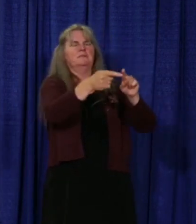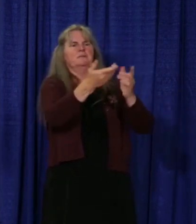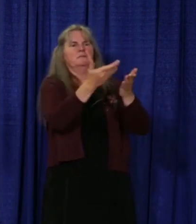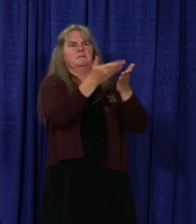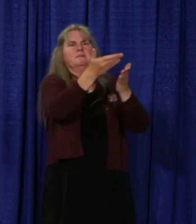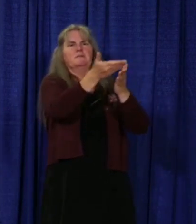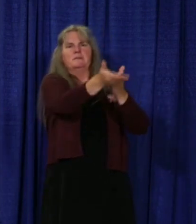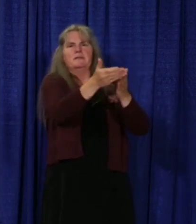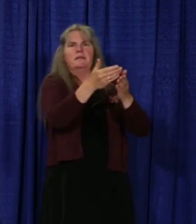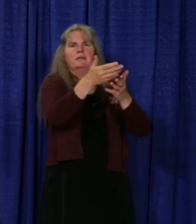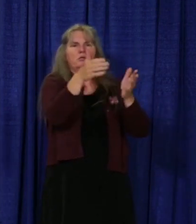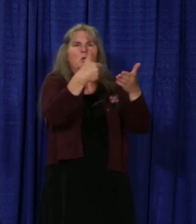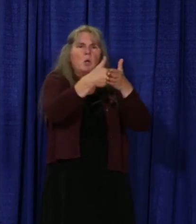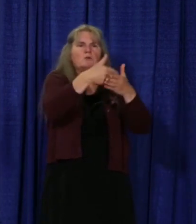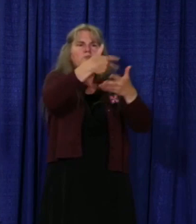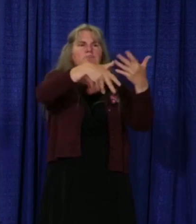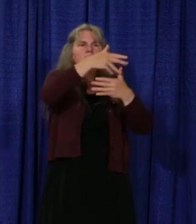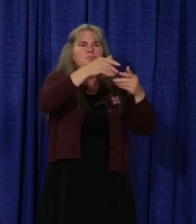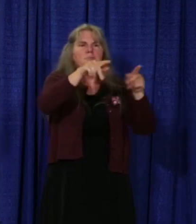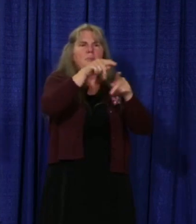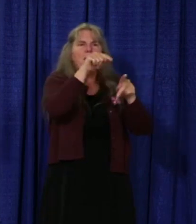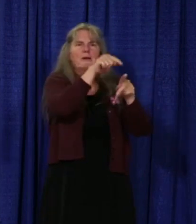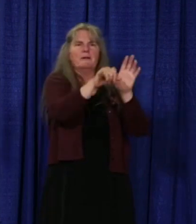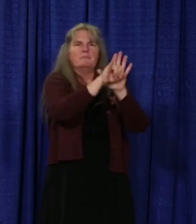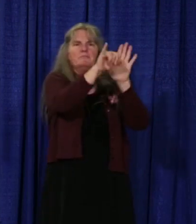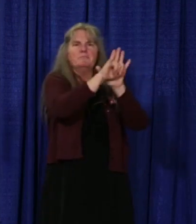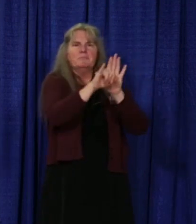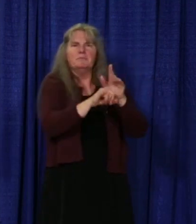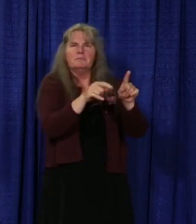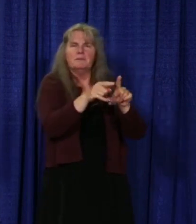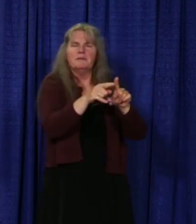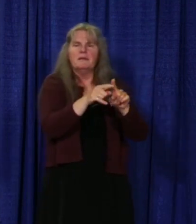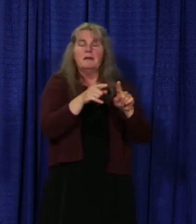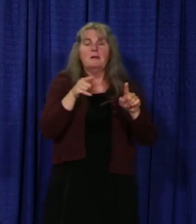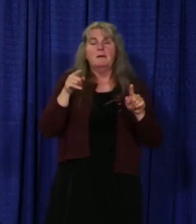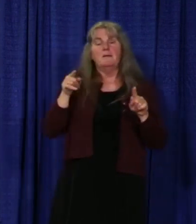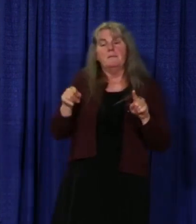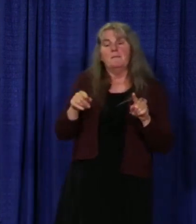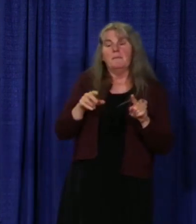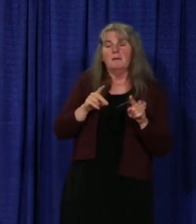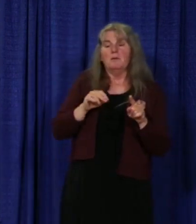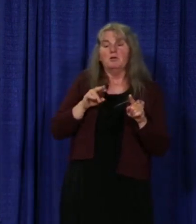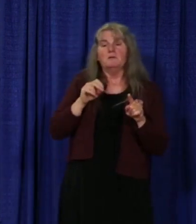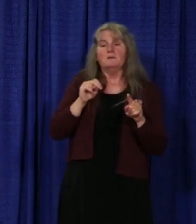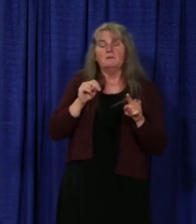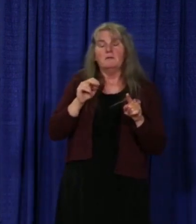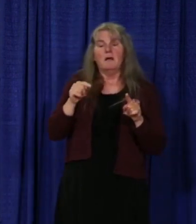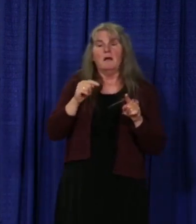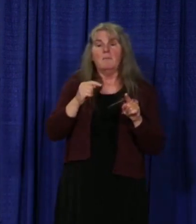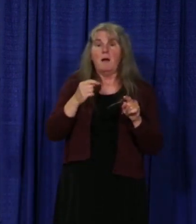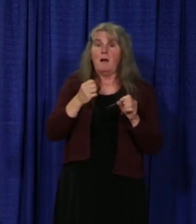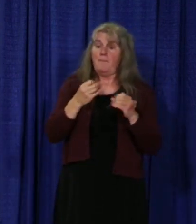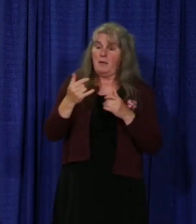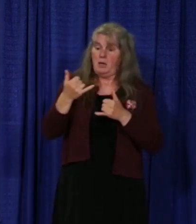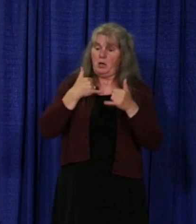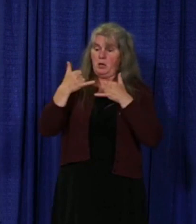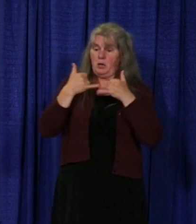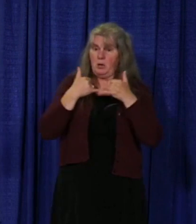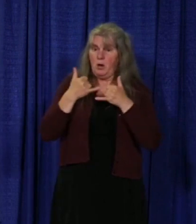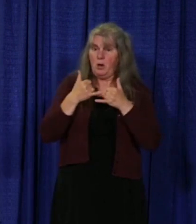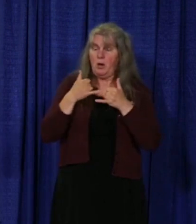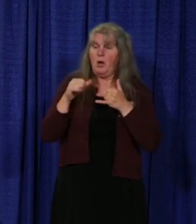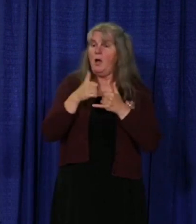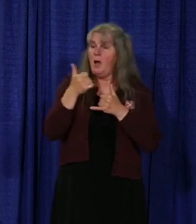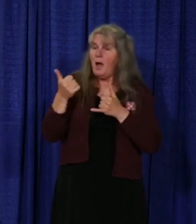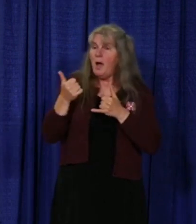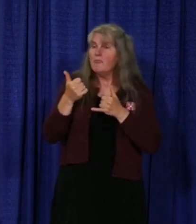Minister Stryker to parse out the numbers as far as what amount of the calls that are coming in that a previous journalist asked about,